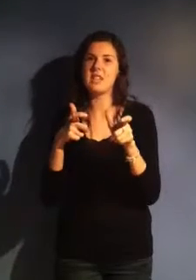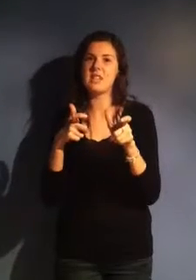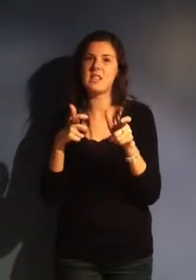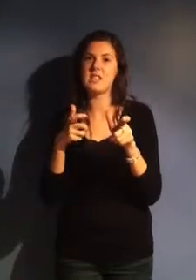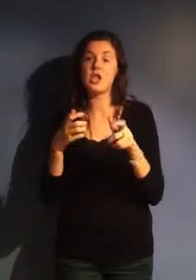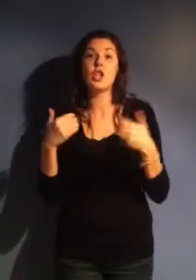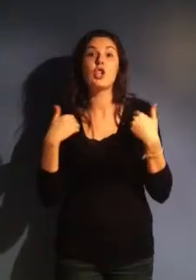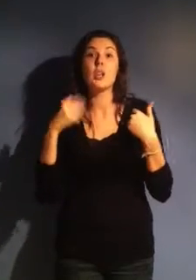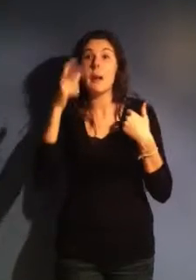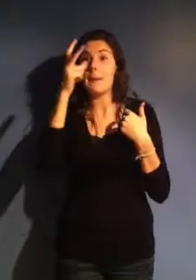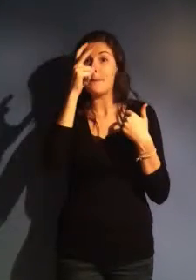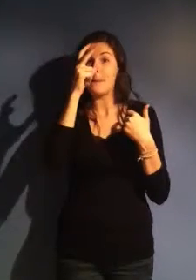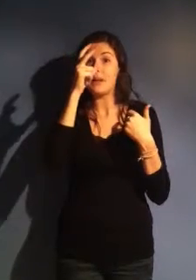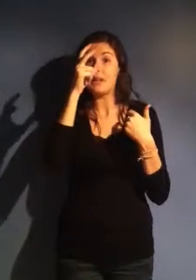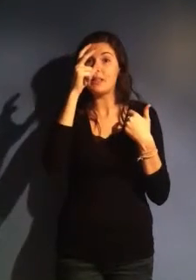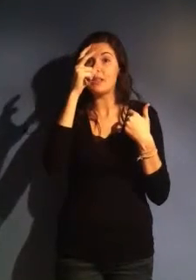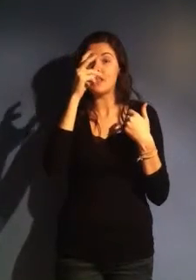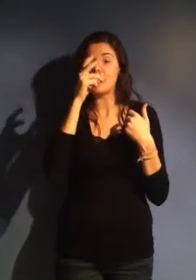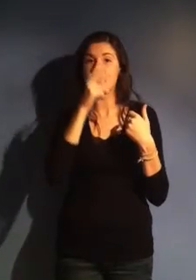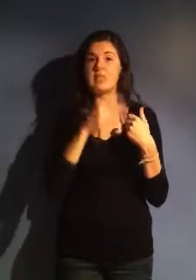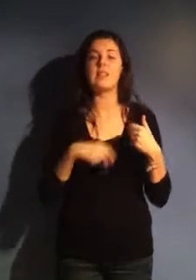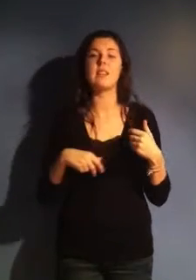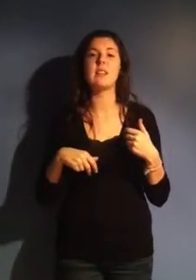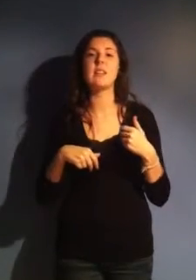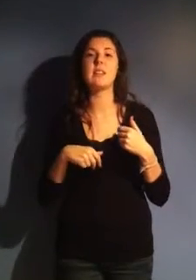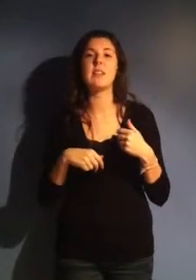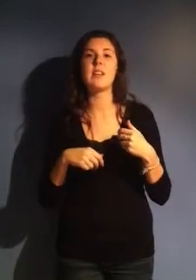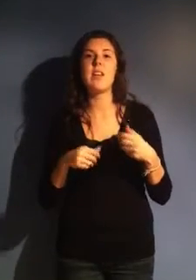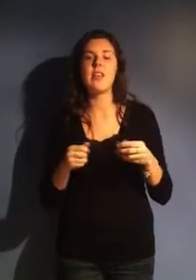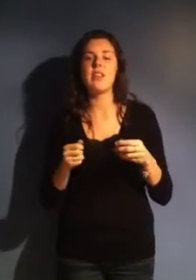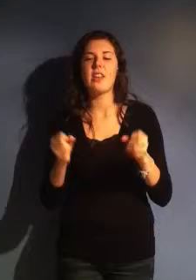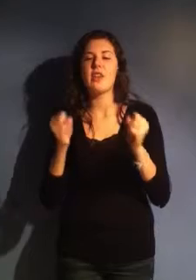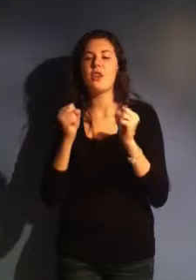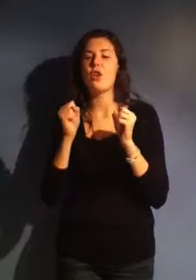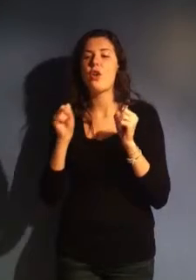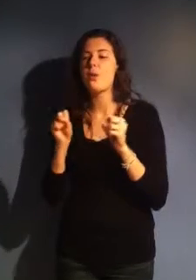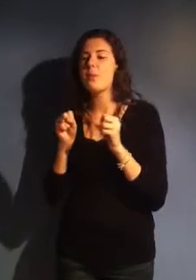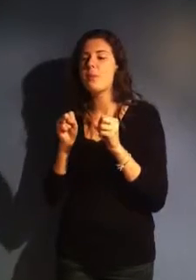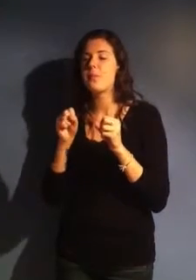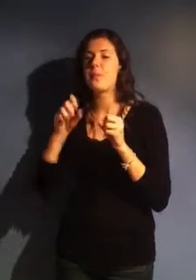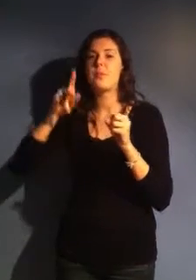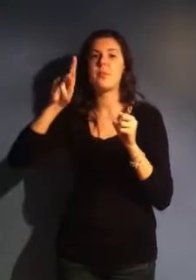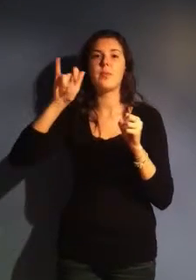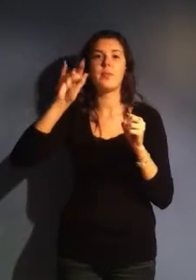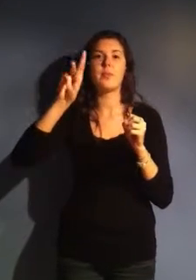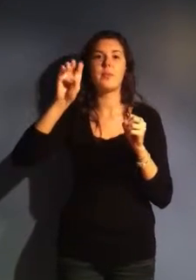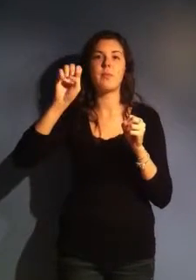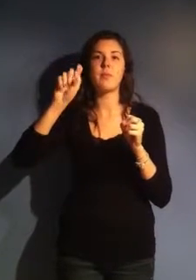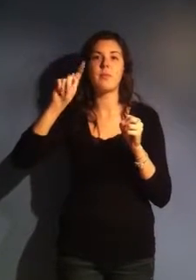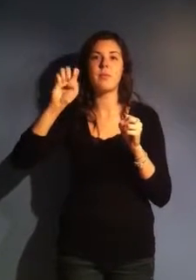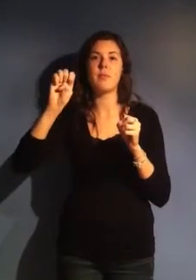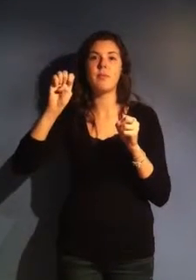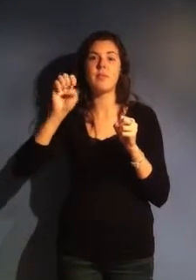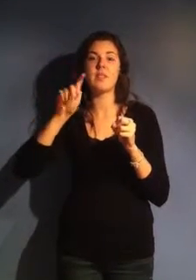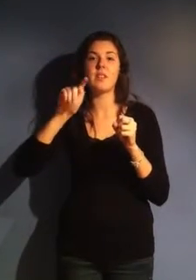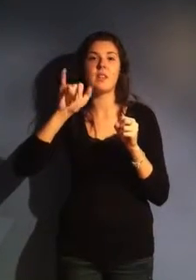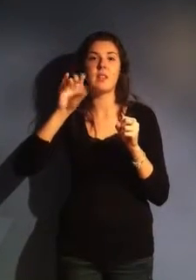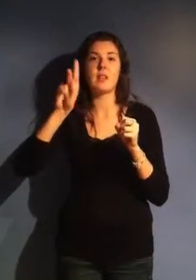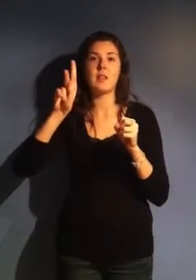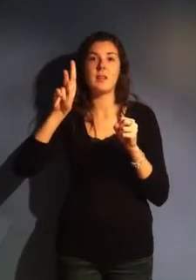to dispose of your pipette tip in the biohazardous waste because it's biohazardous and you don't want anything else to be